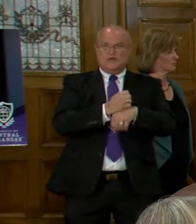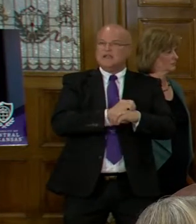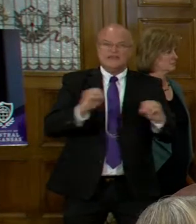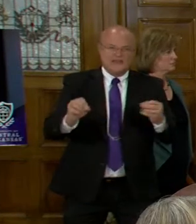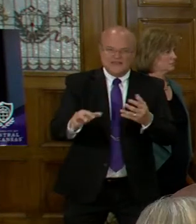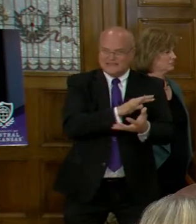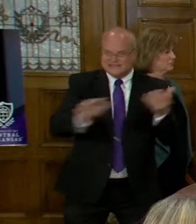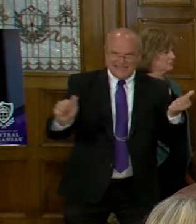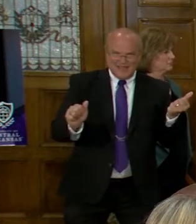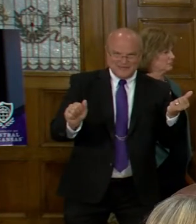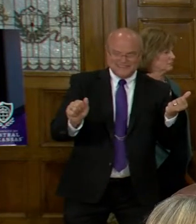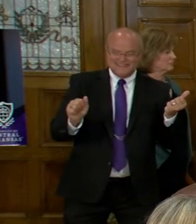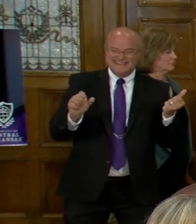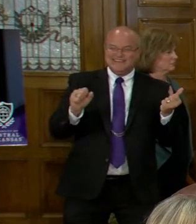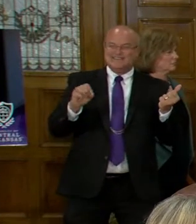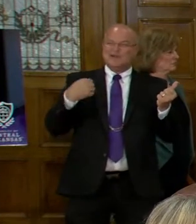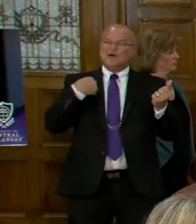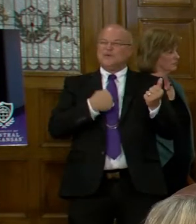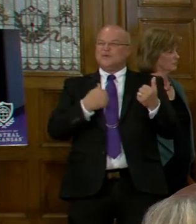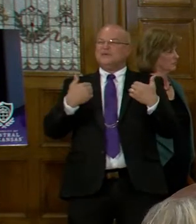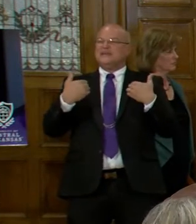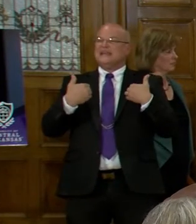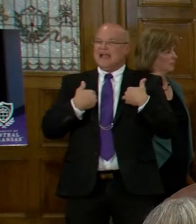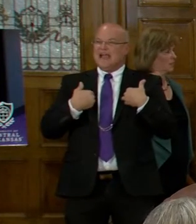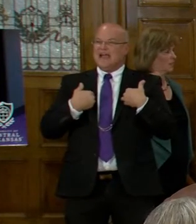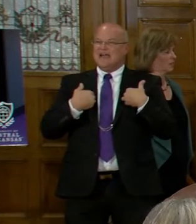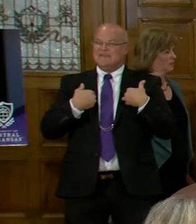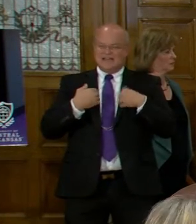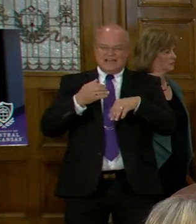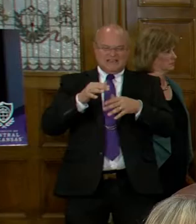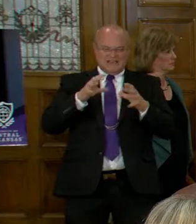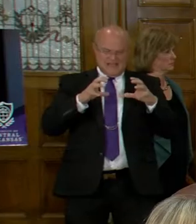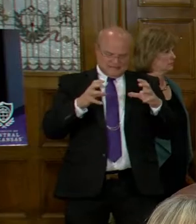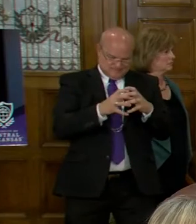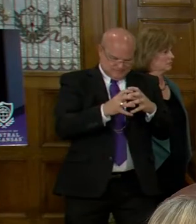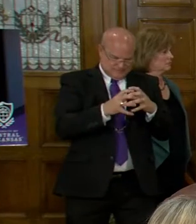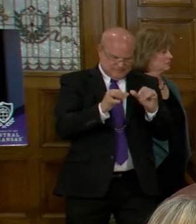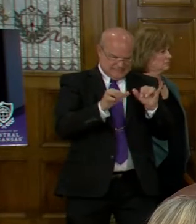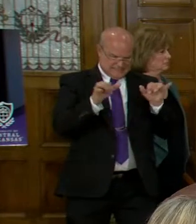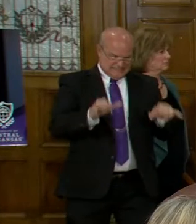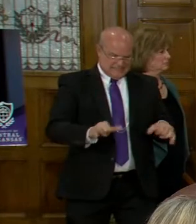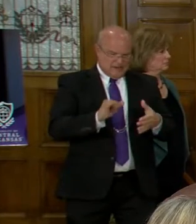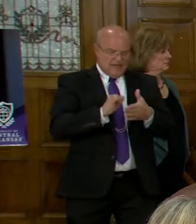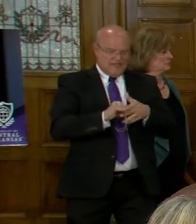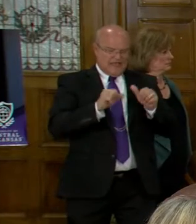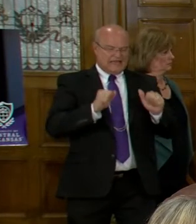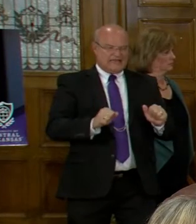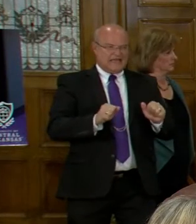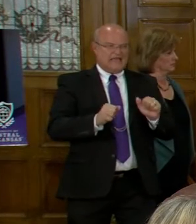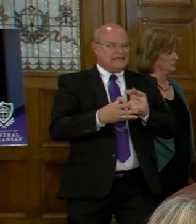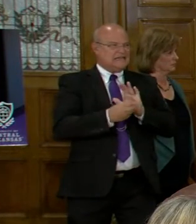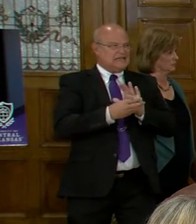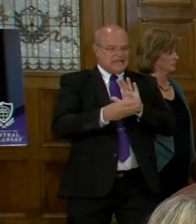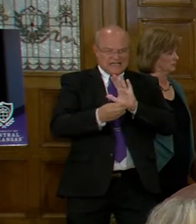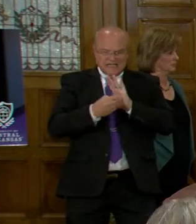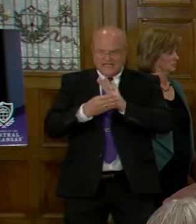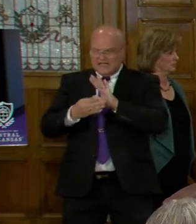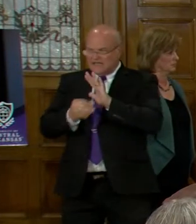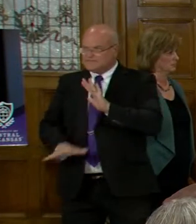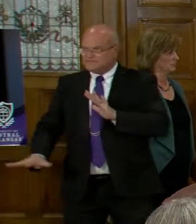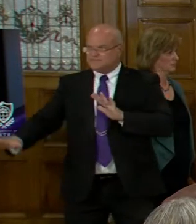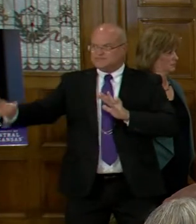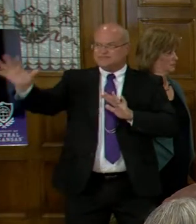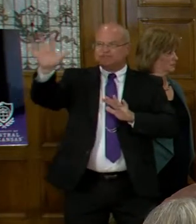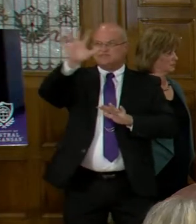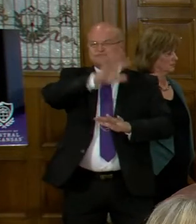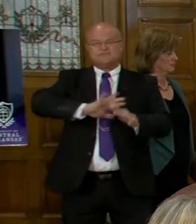damaged, so we have an isolated system, but one which can simulate, if we want, most of the entire